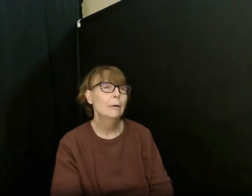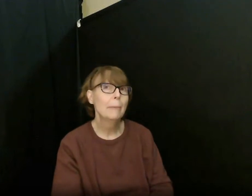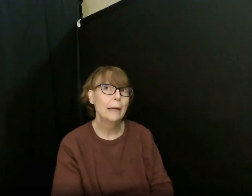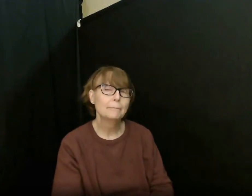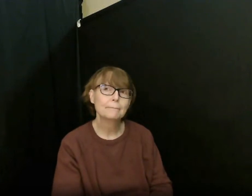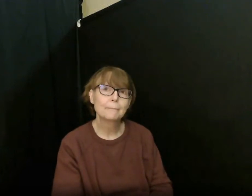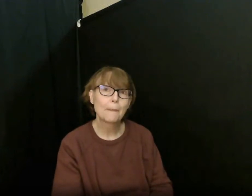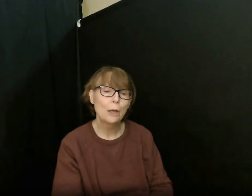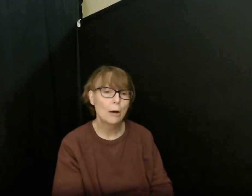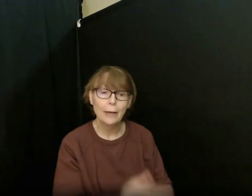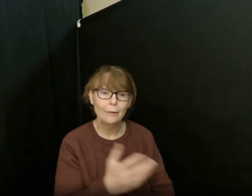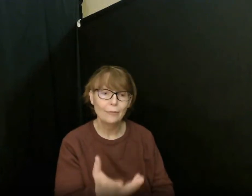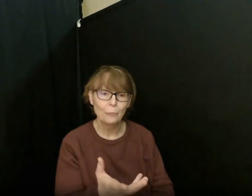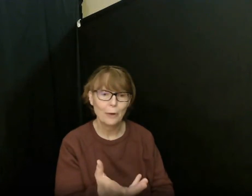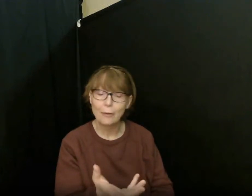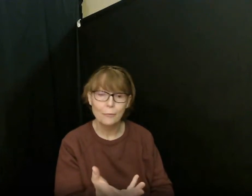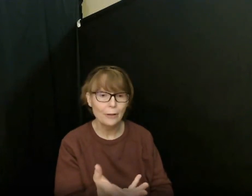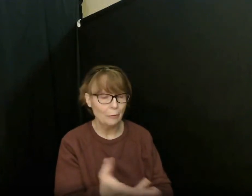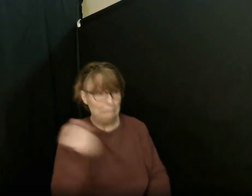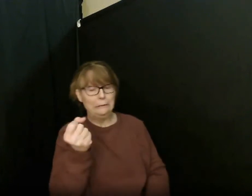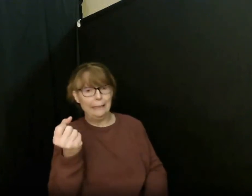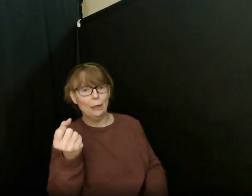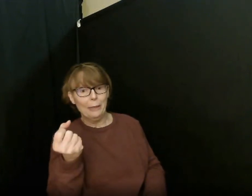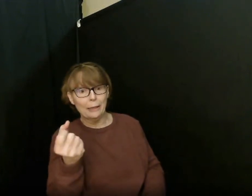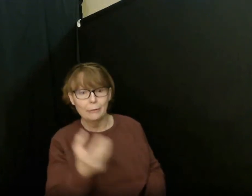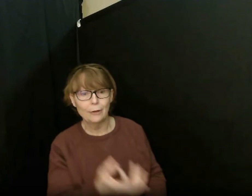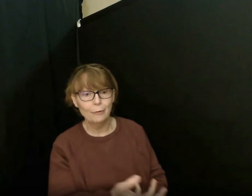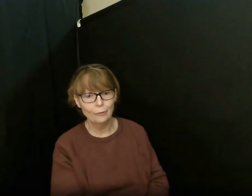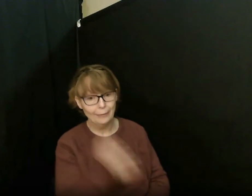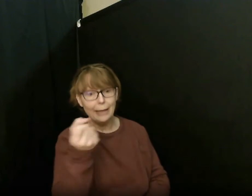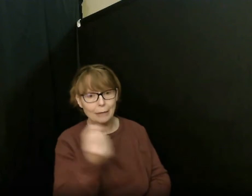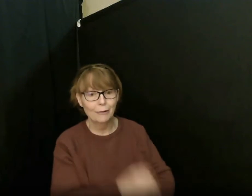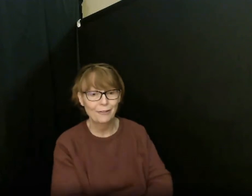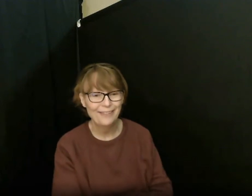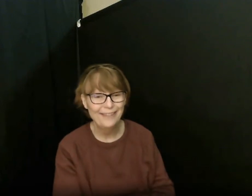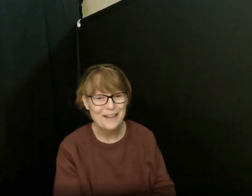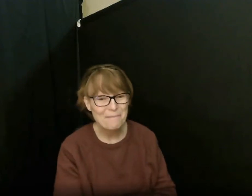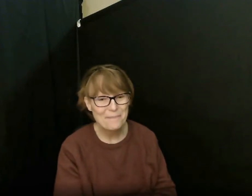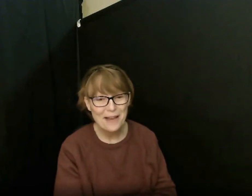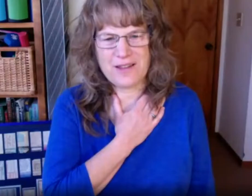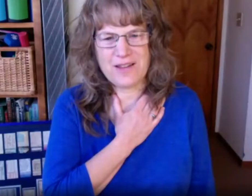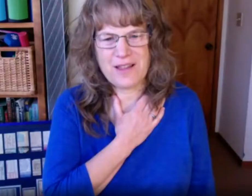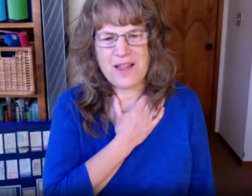Wow. But, it's just one of those things, take it quick, just get it. Yeah. Yeah. And